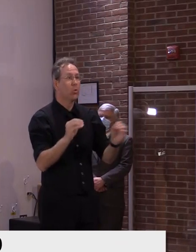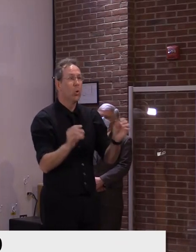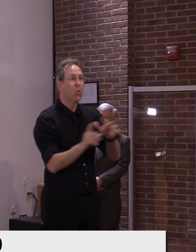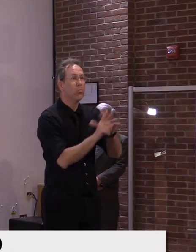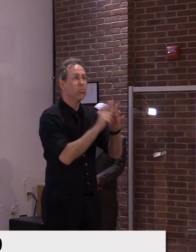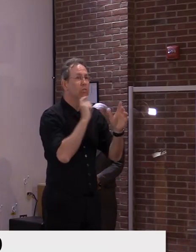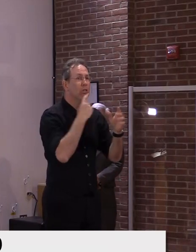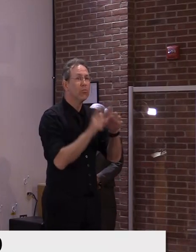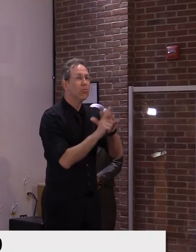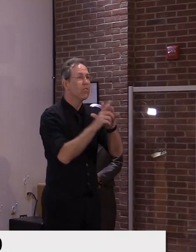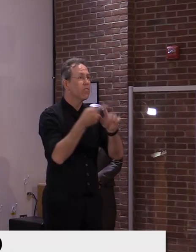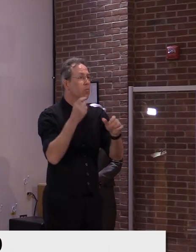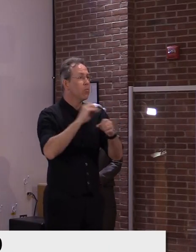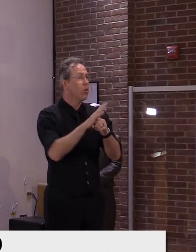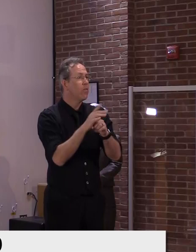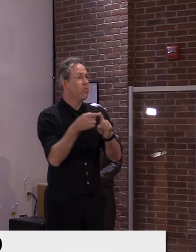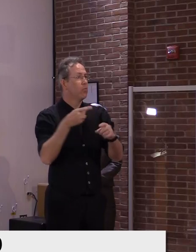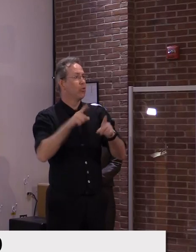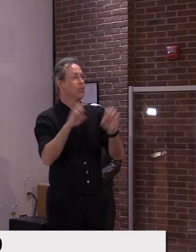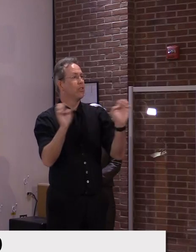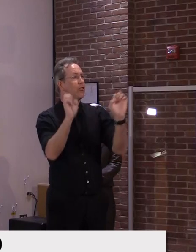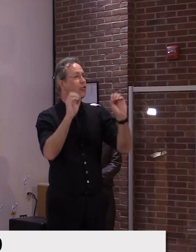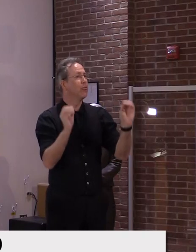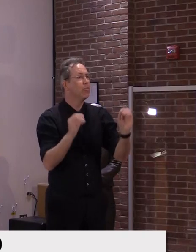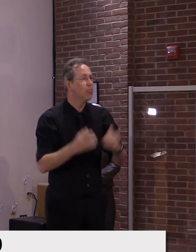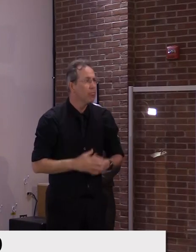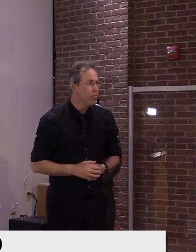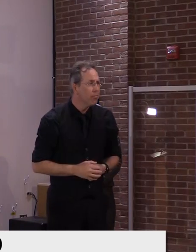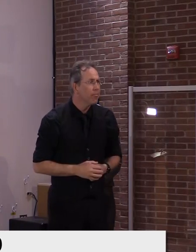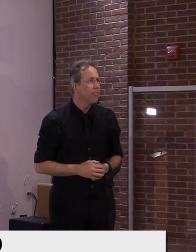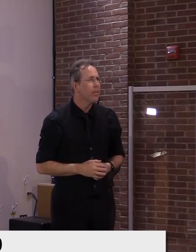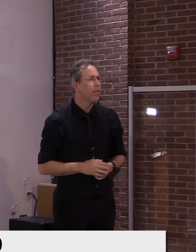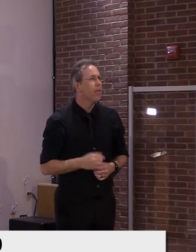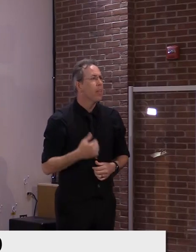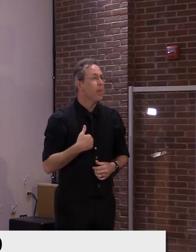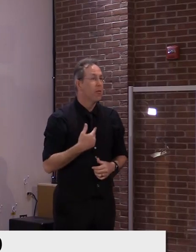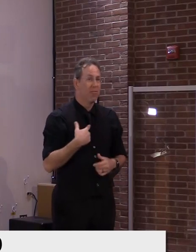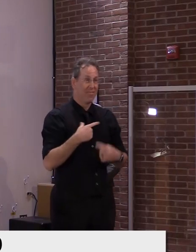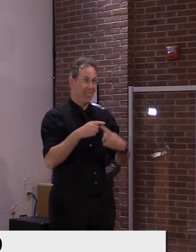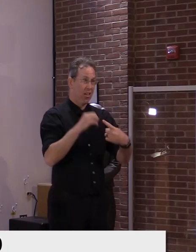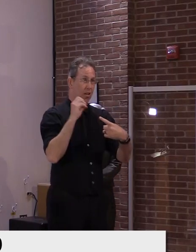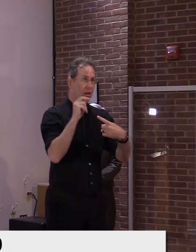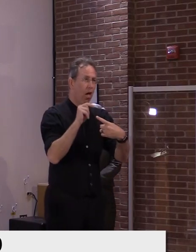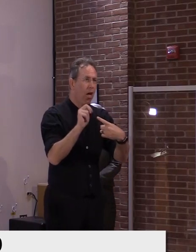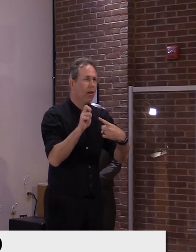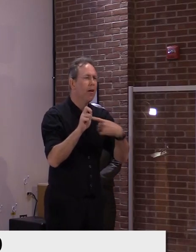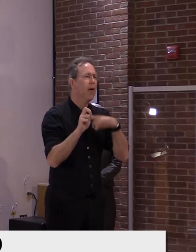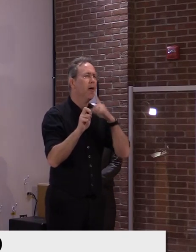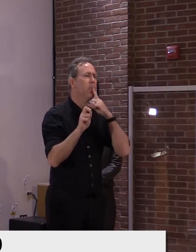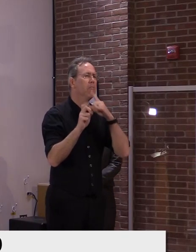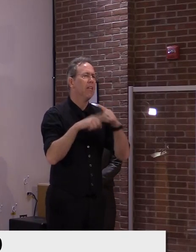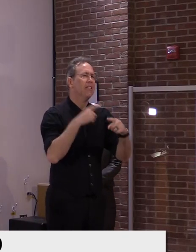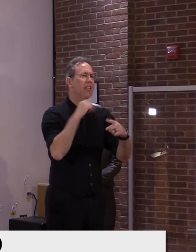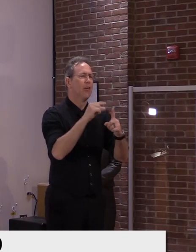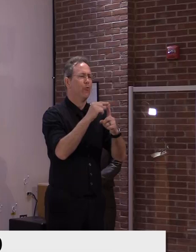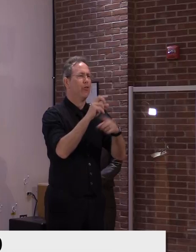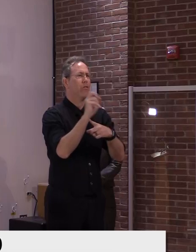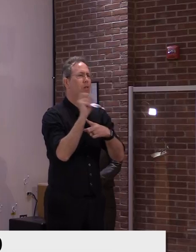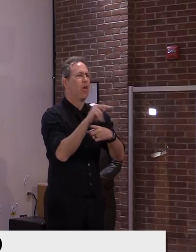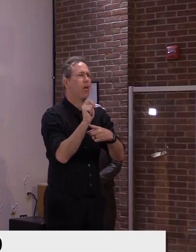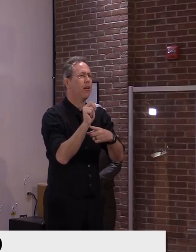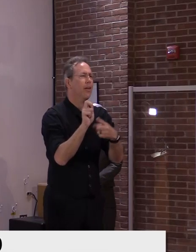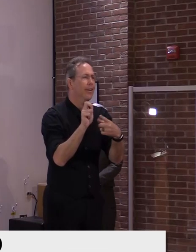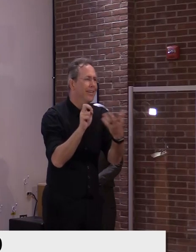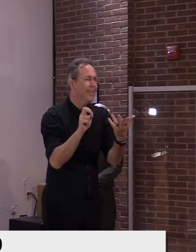that there were no services associated with Easter cases. I'd have to really look in much more detail